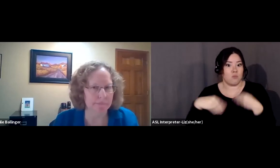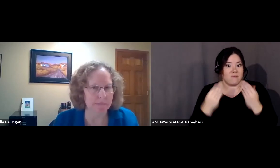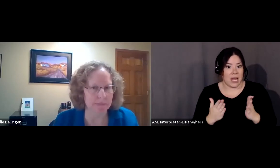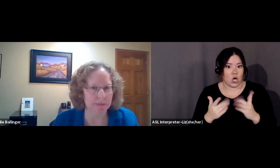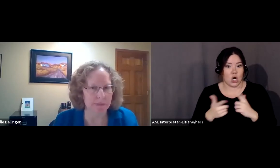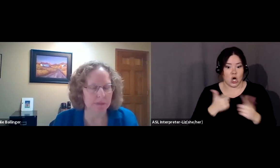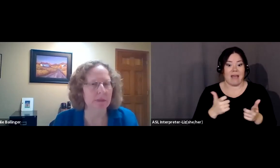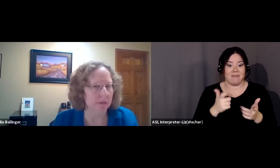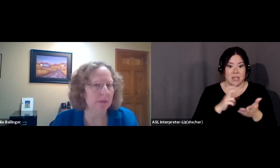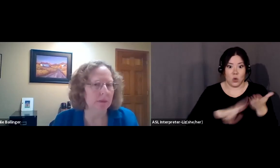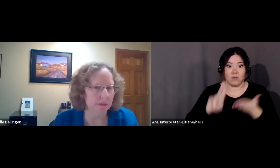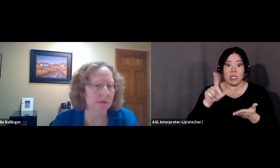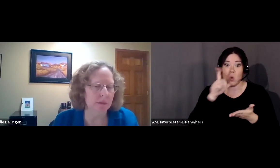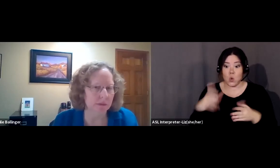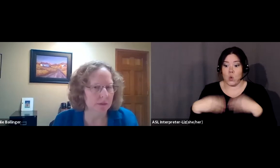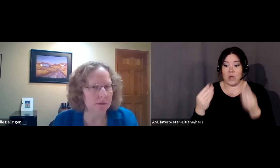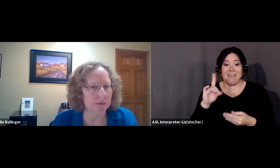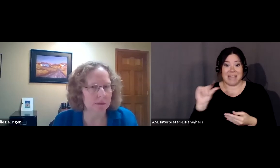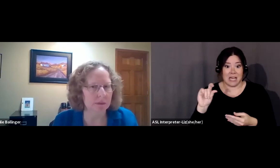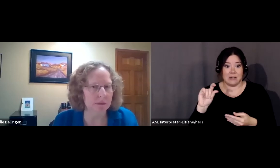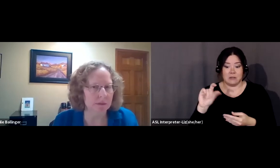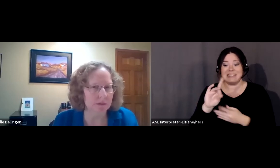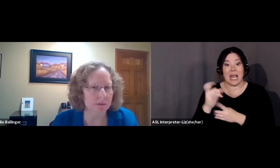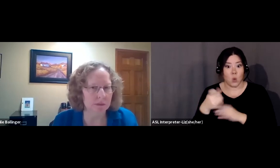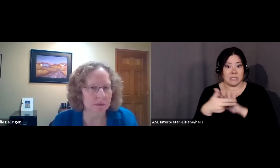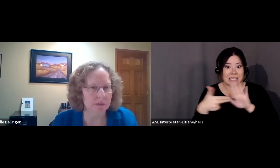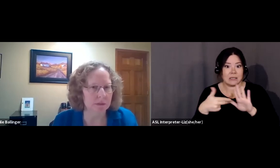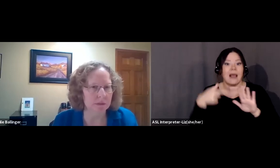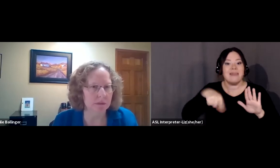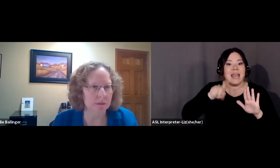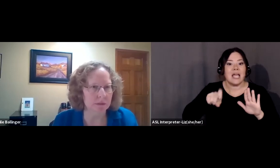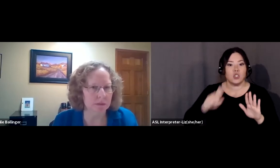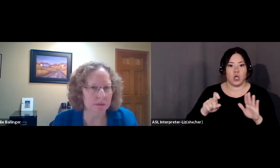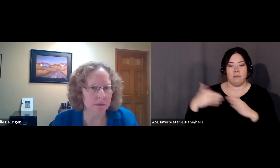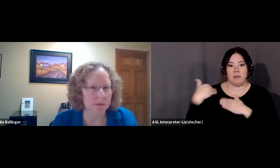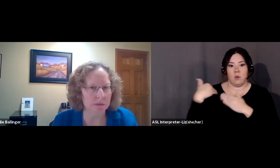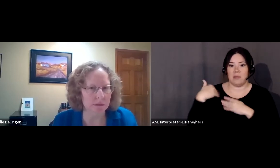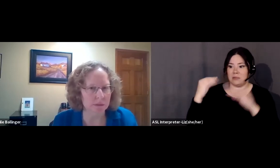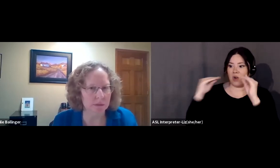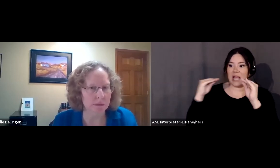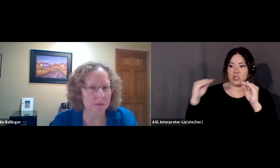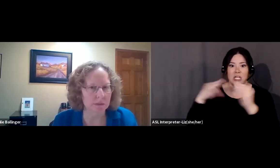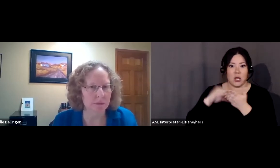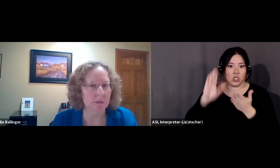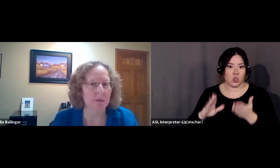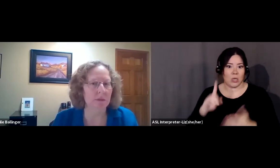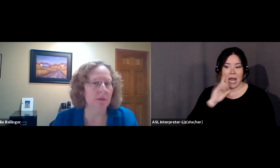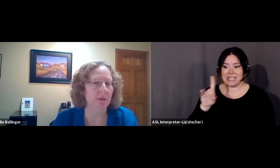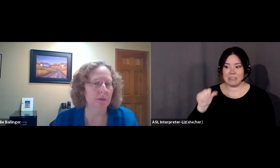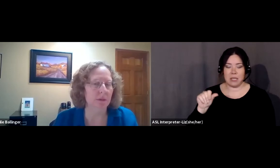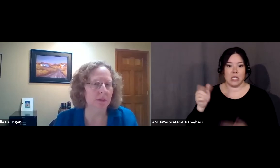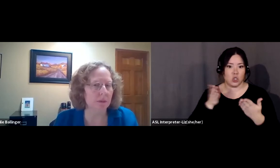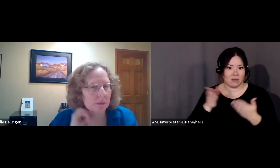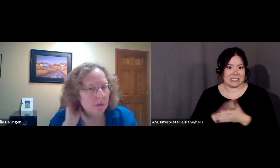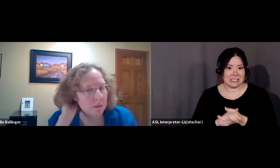provided the diagnosis should be responsible for educating the student on disability services. So I think sometimes